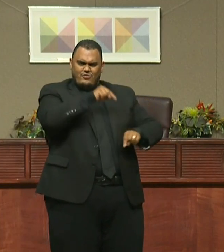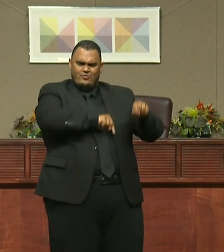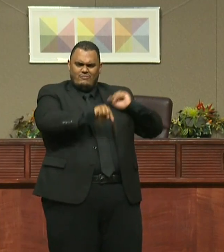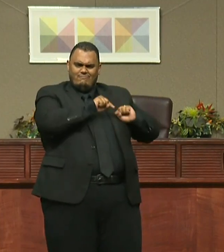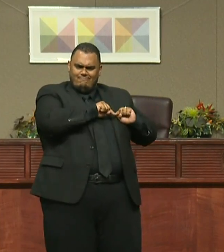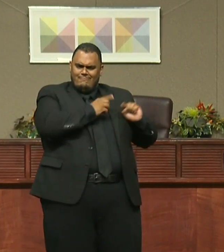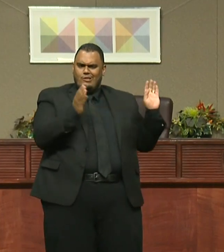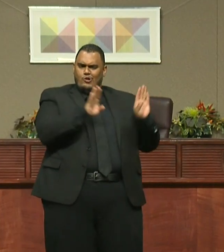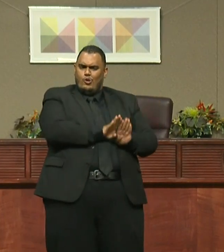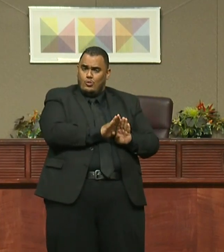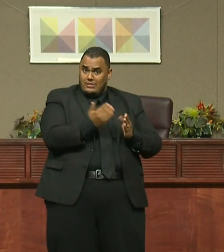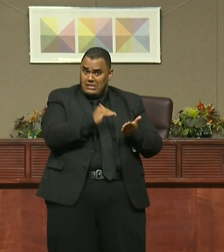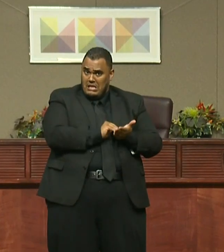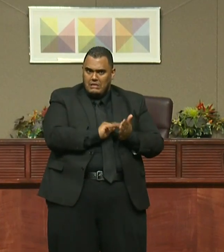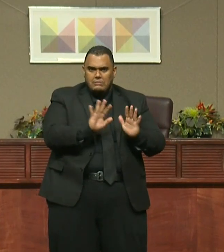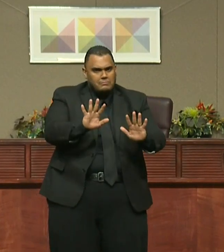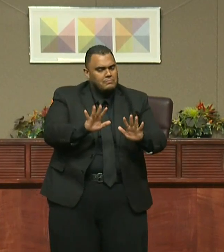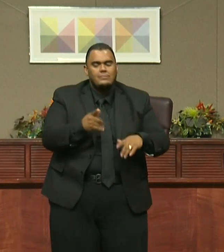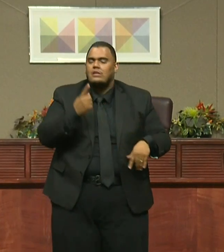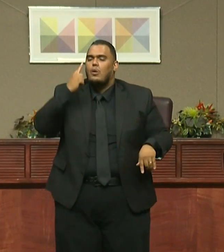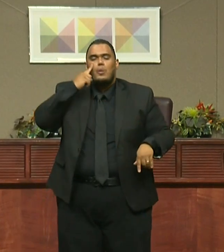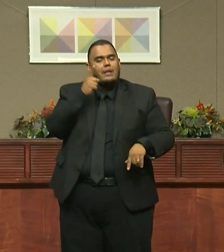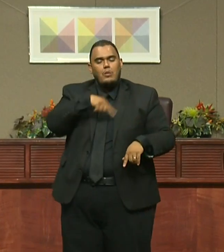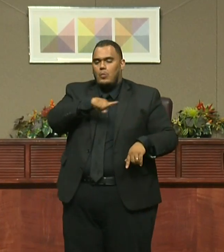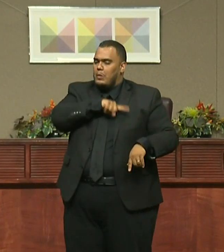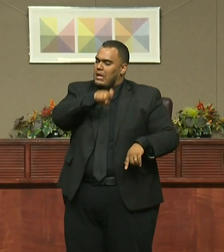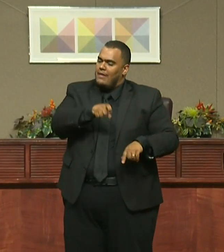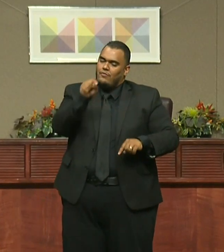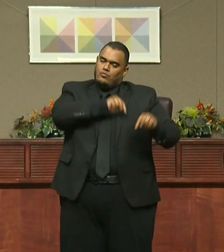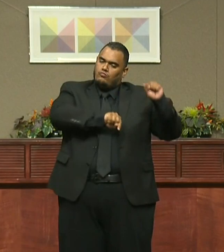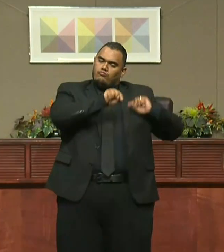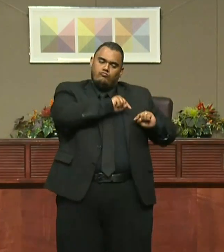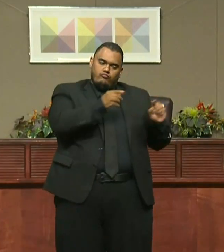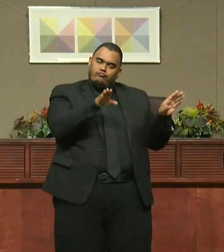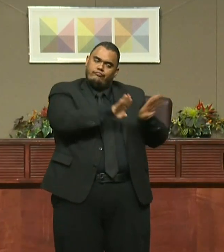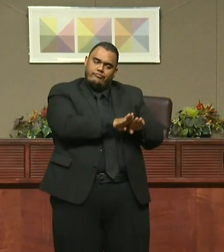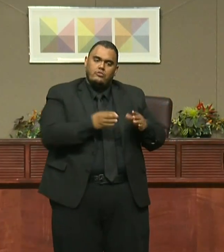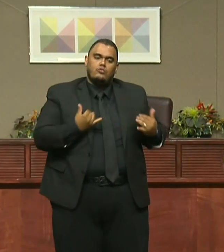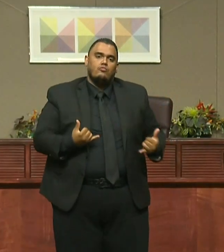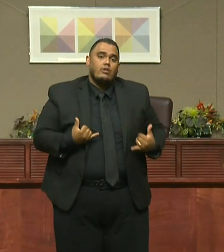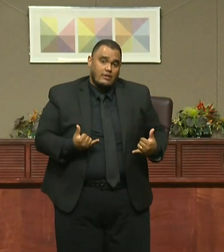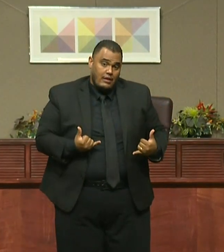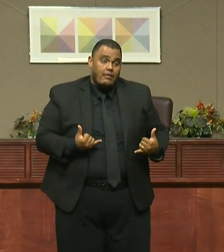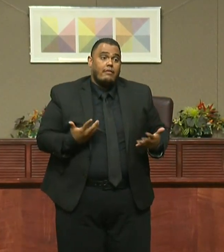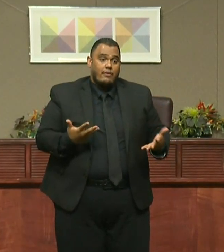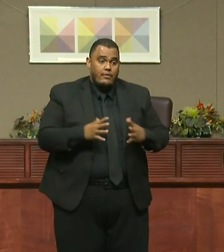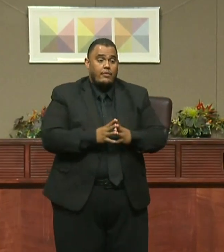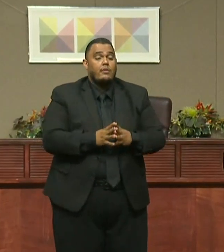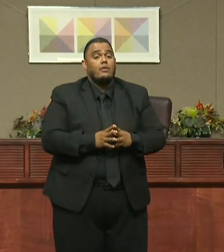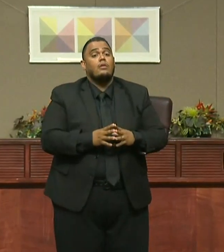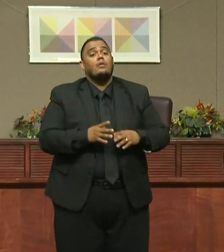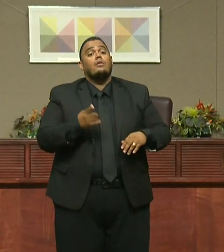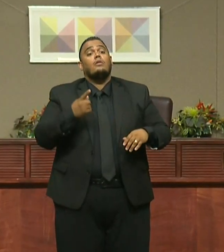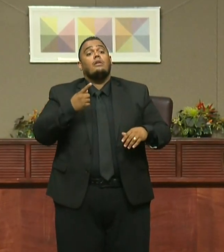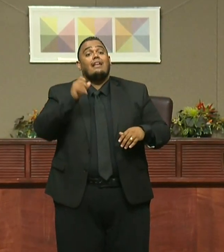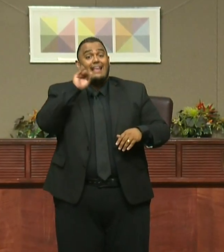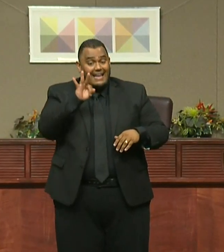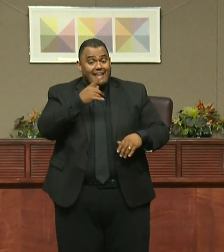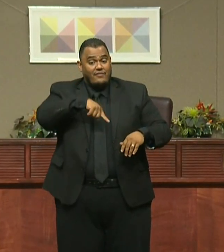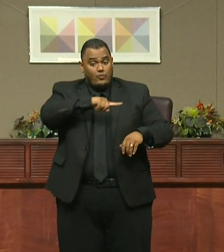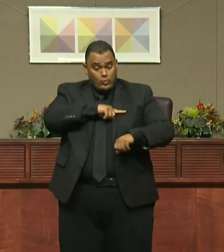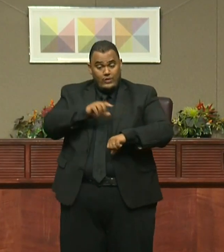at this point where I think we have to scale back. What has been put in place, if people adhere to it, should